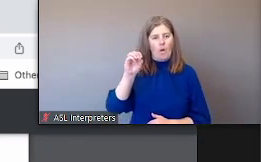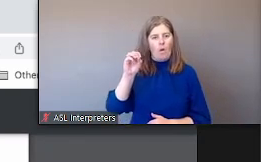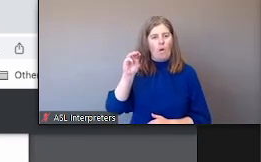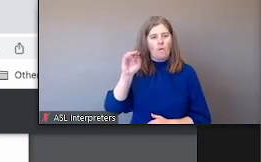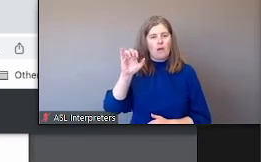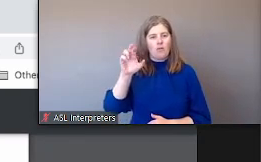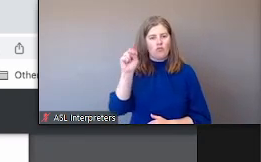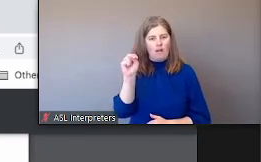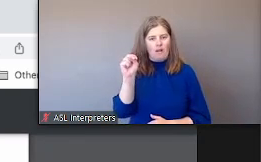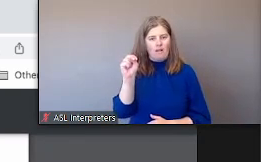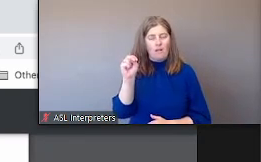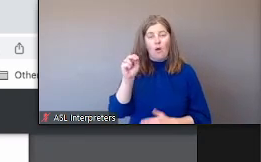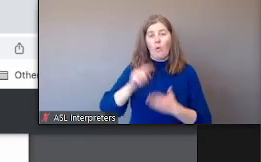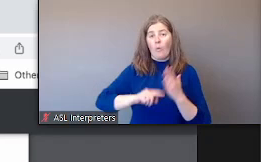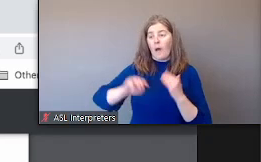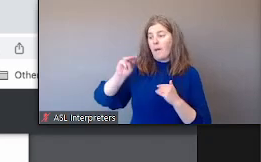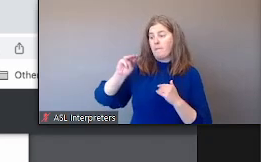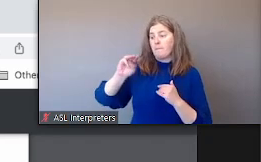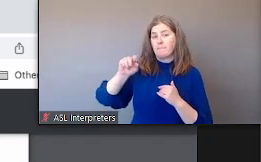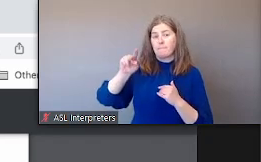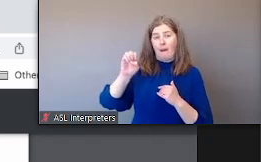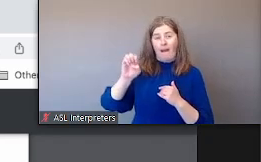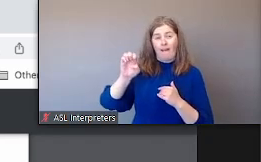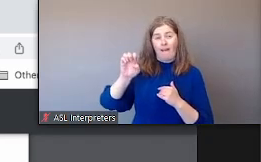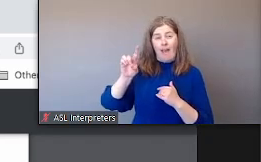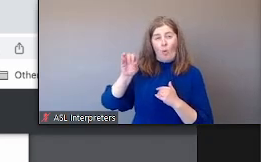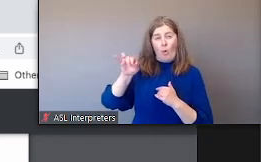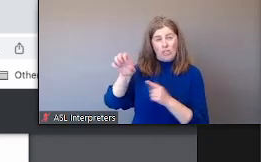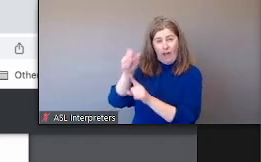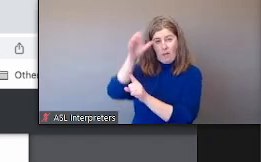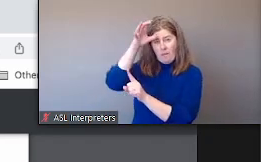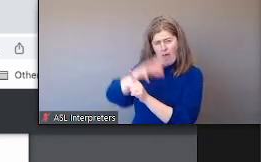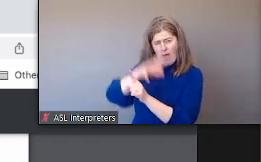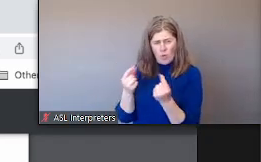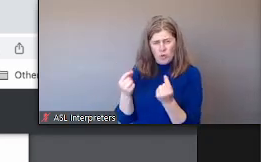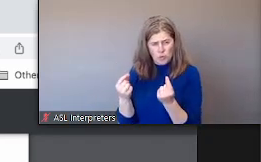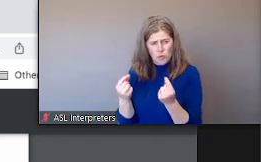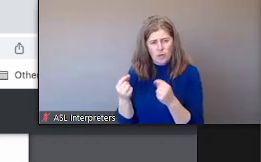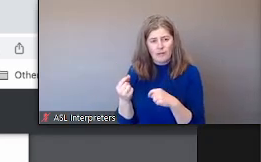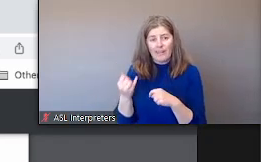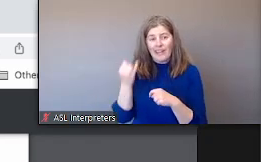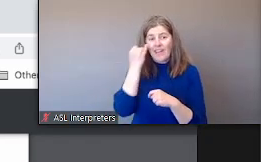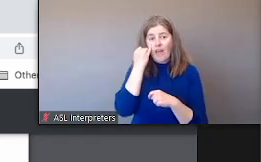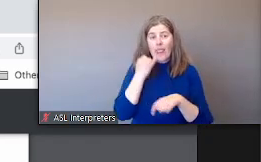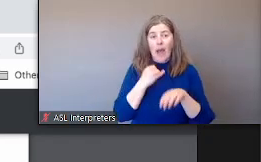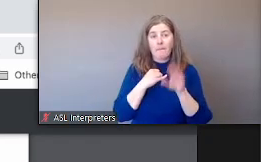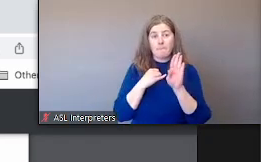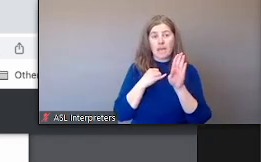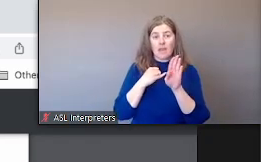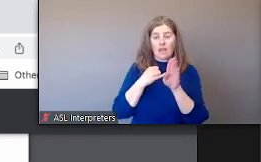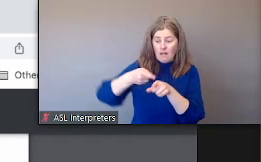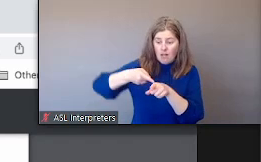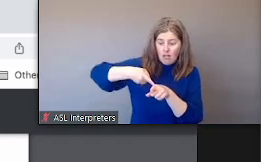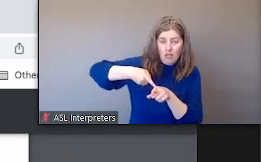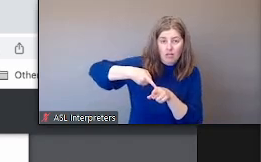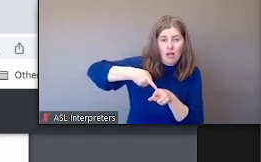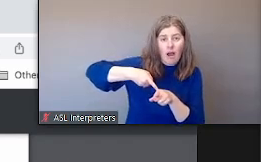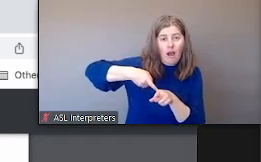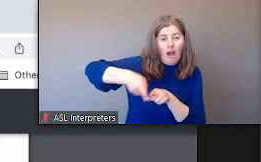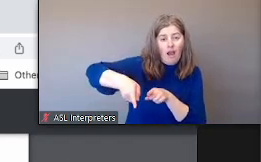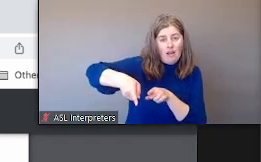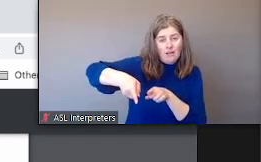Mike Edwards will do is, if the B lineage, the